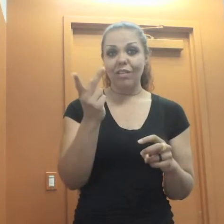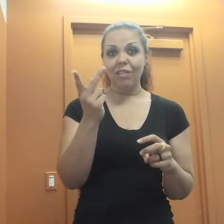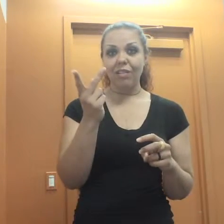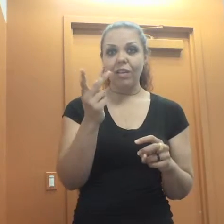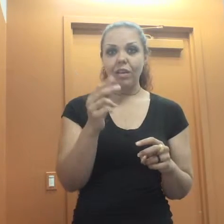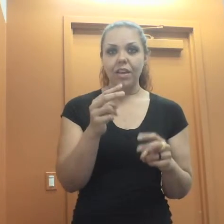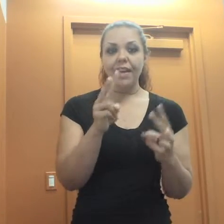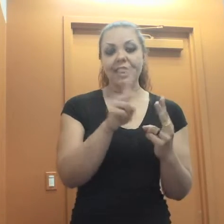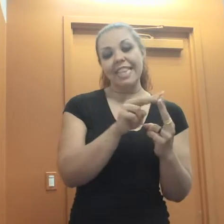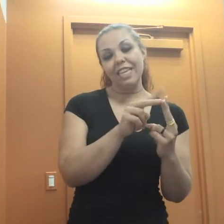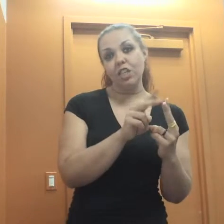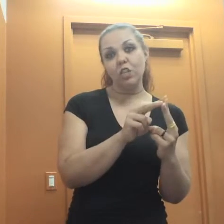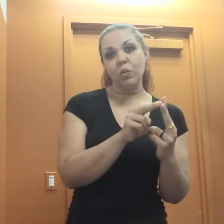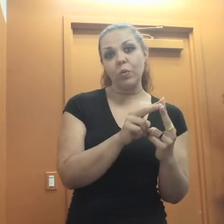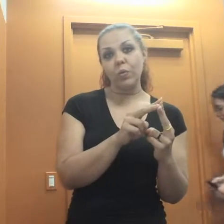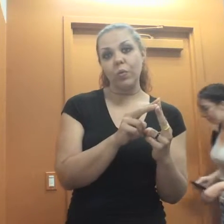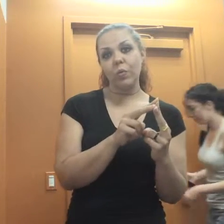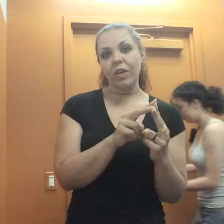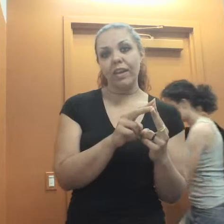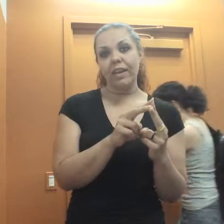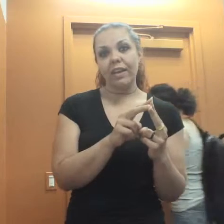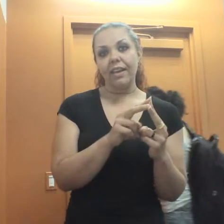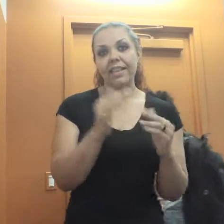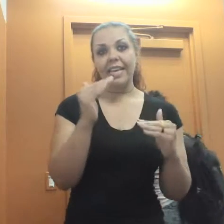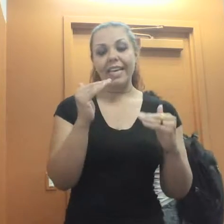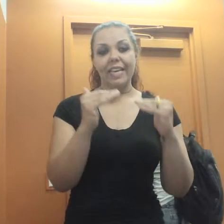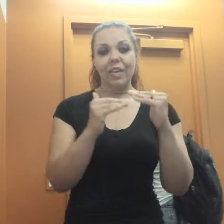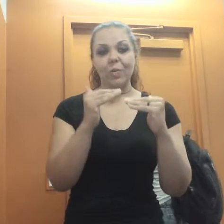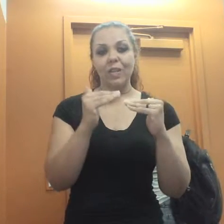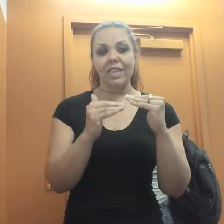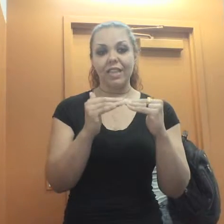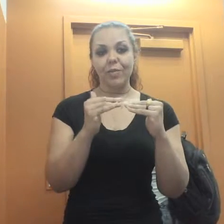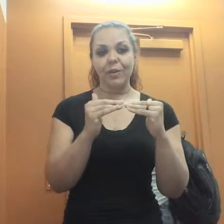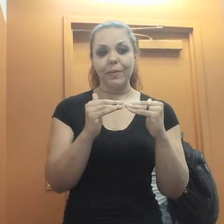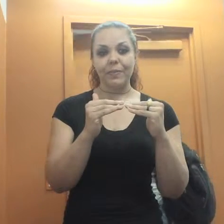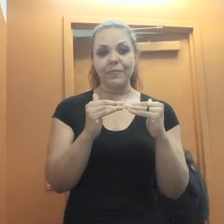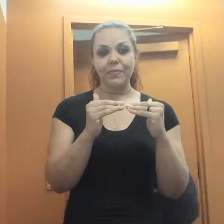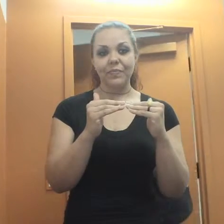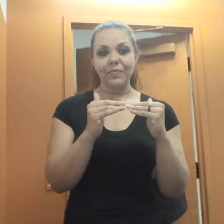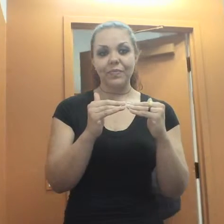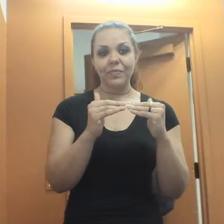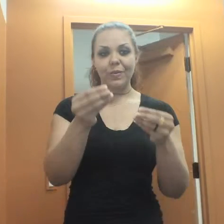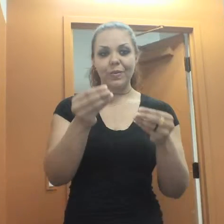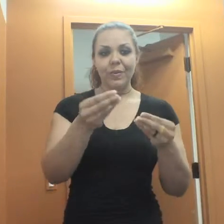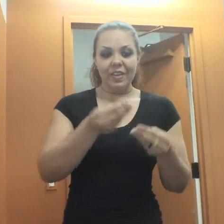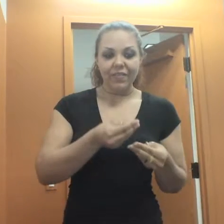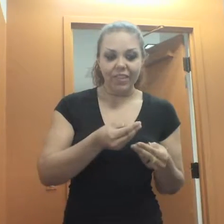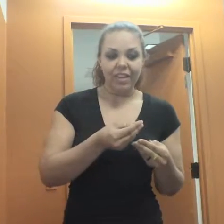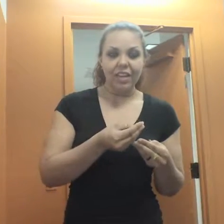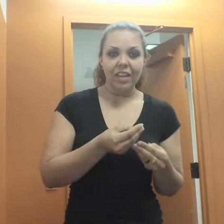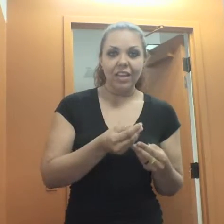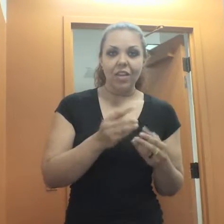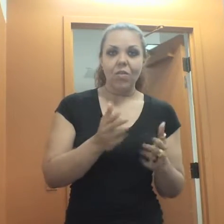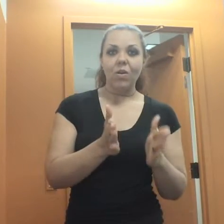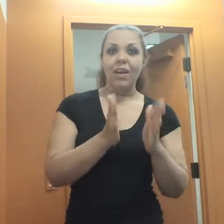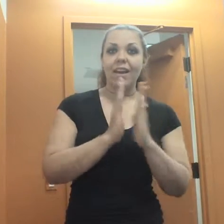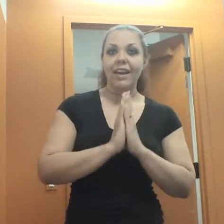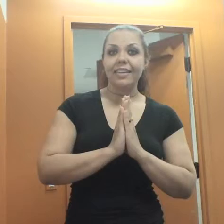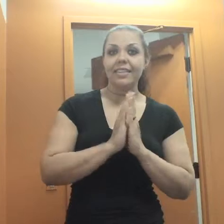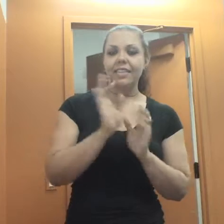the equilibrium concentrations of all the substances involved in equilibrium, and then we're asked to calculate K.